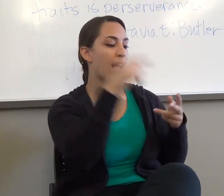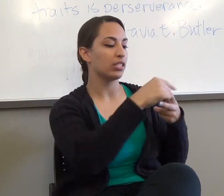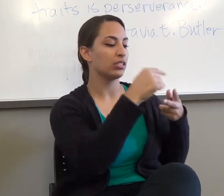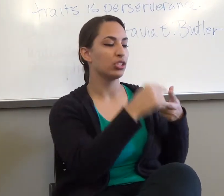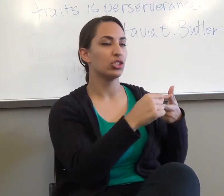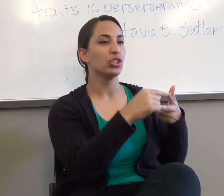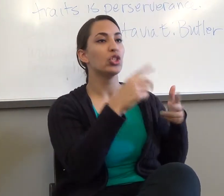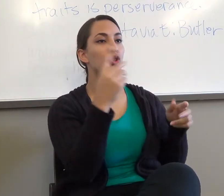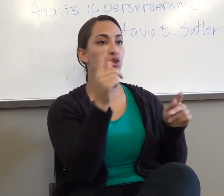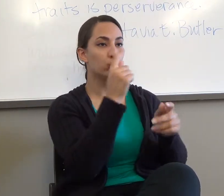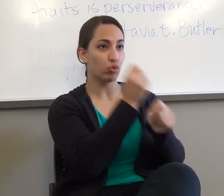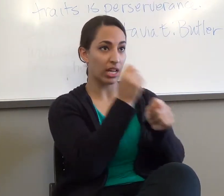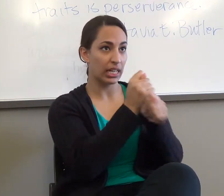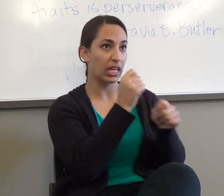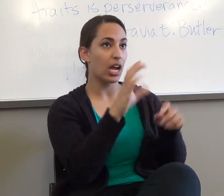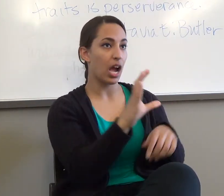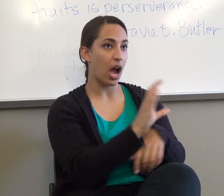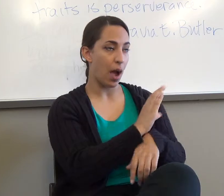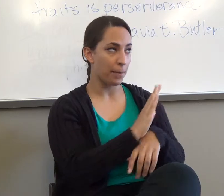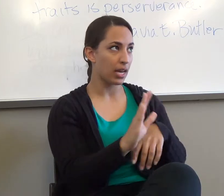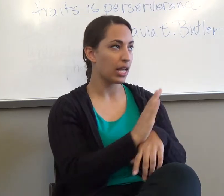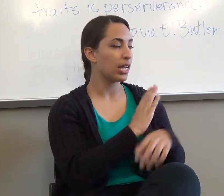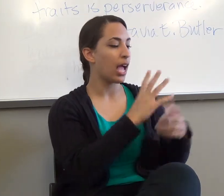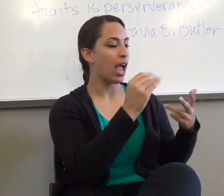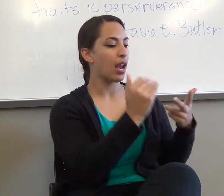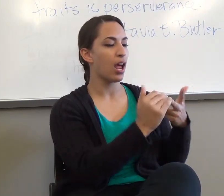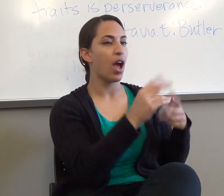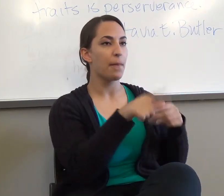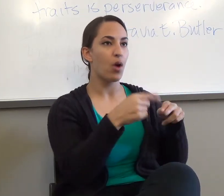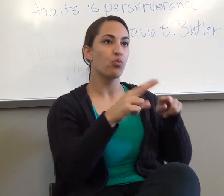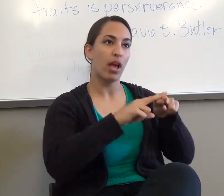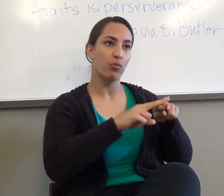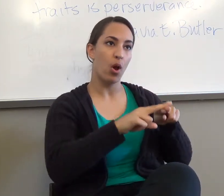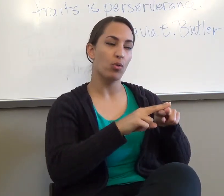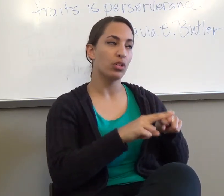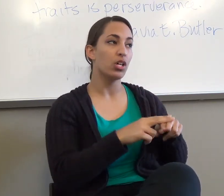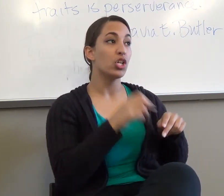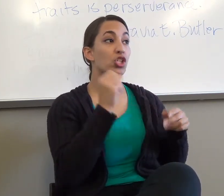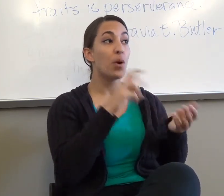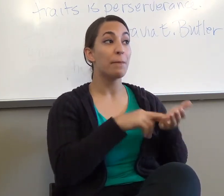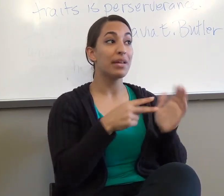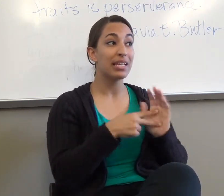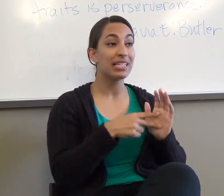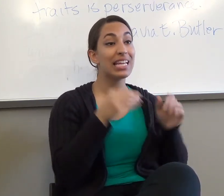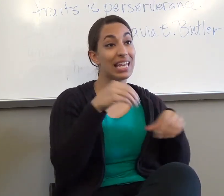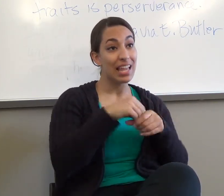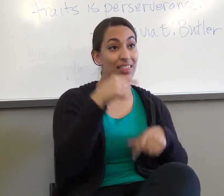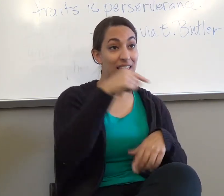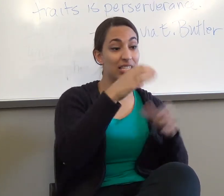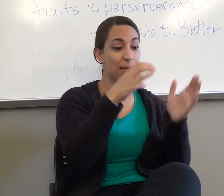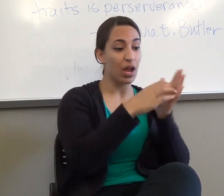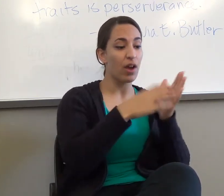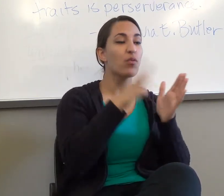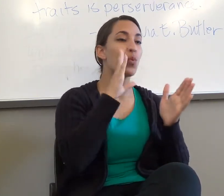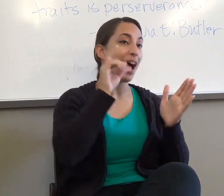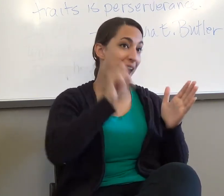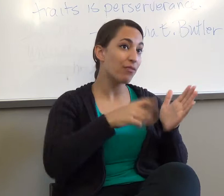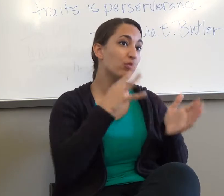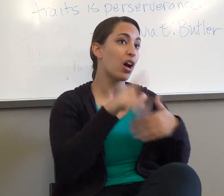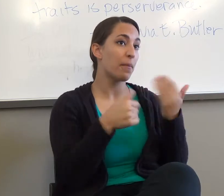Then within this paragraph, she's going to have to talk about all three of those things. But Anarissa's paper,